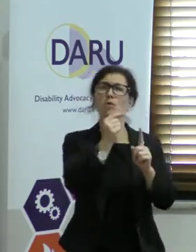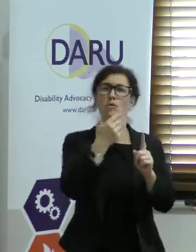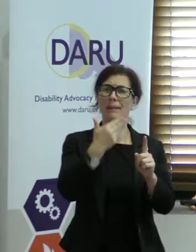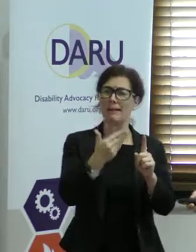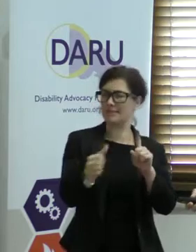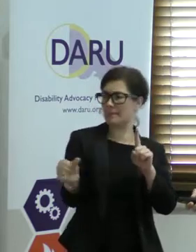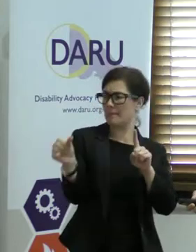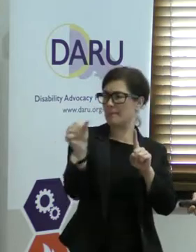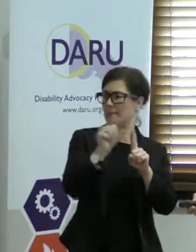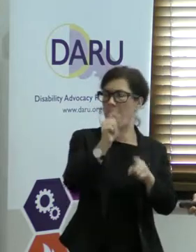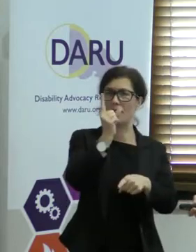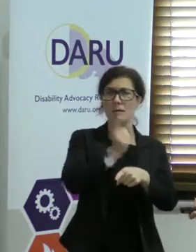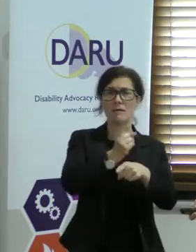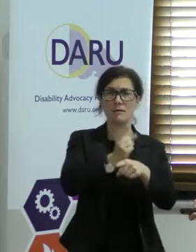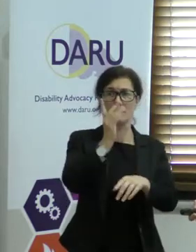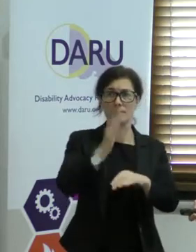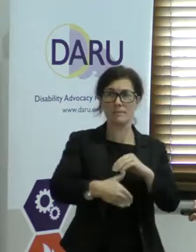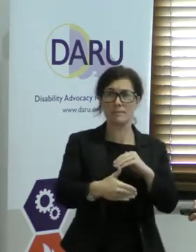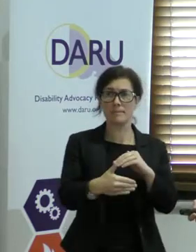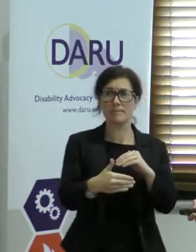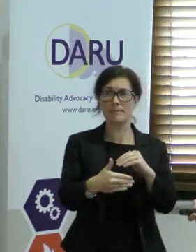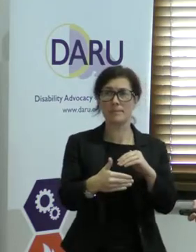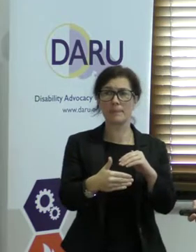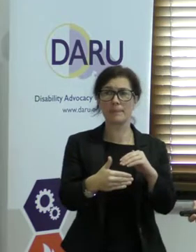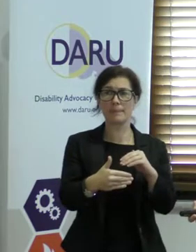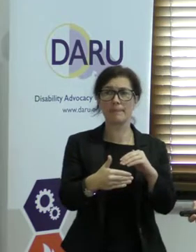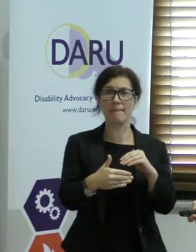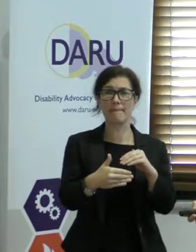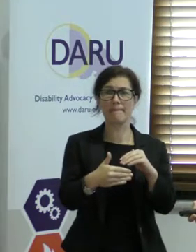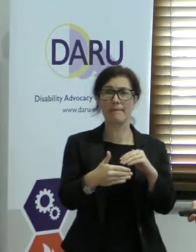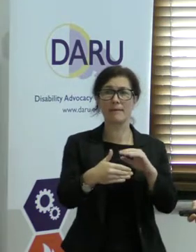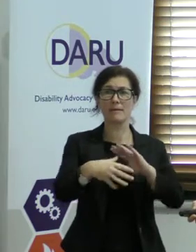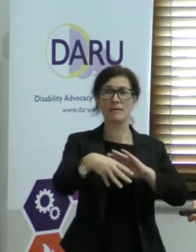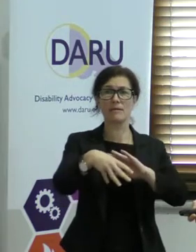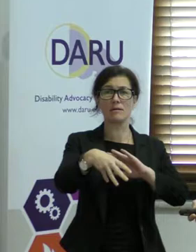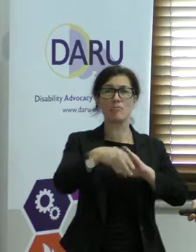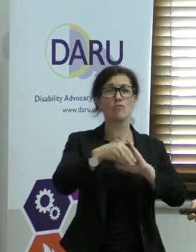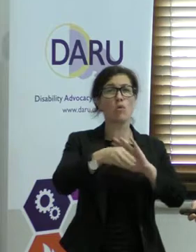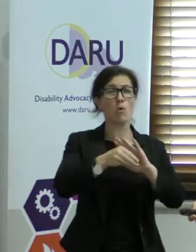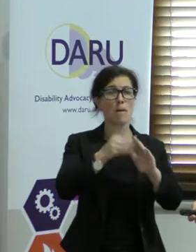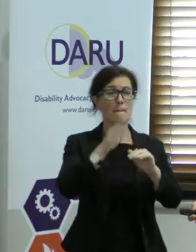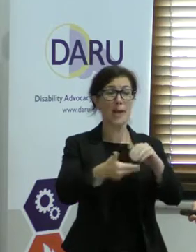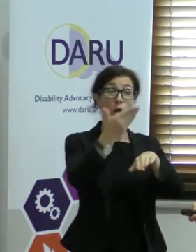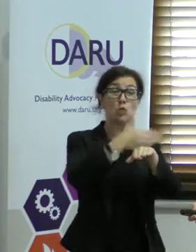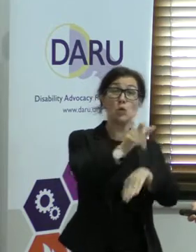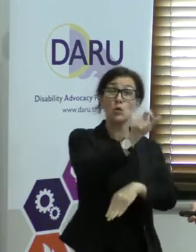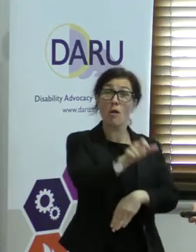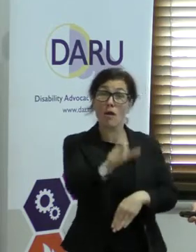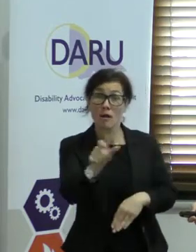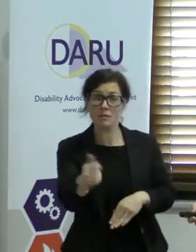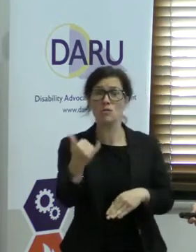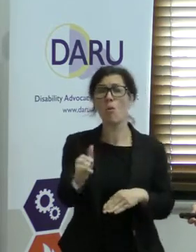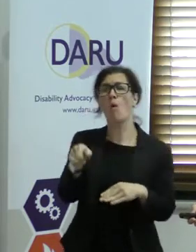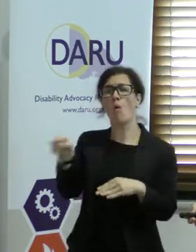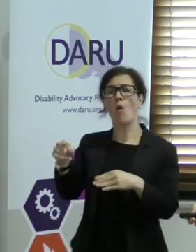to the area where we had to recorded new clients or the